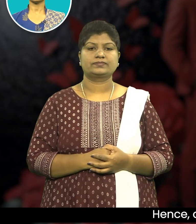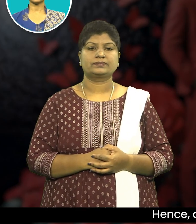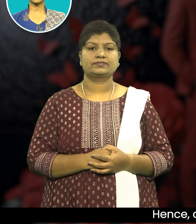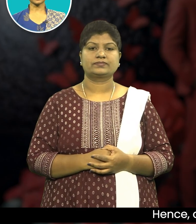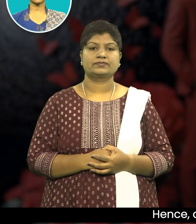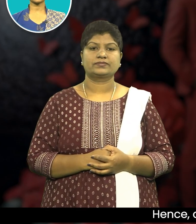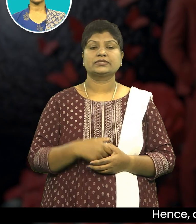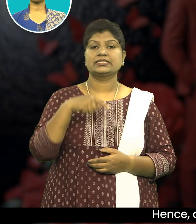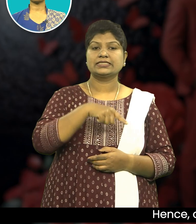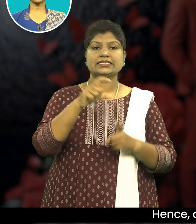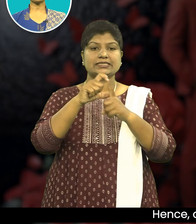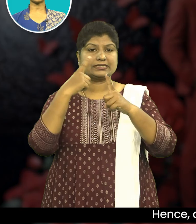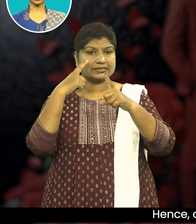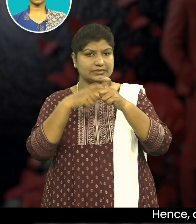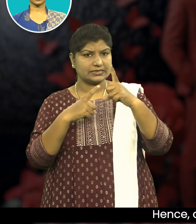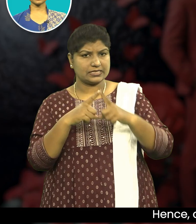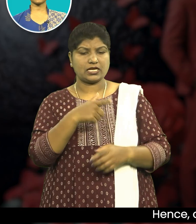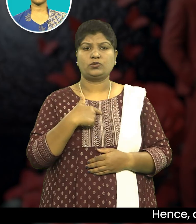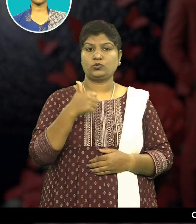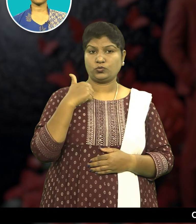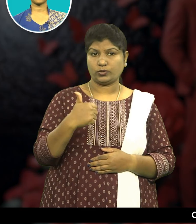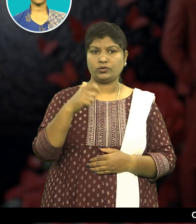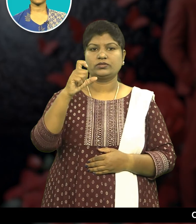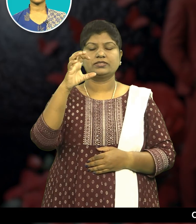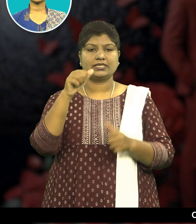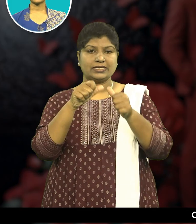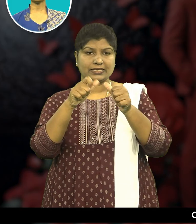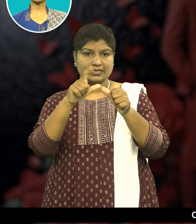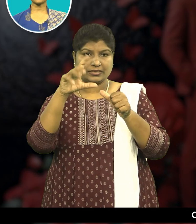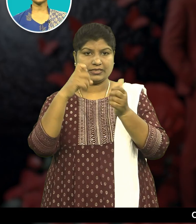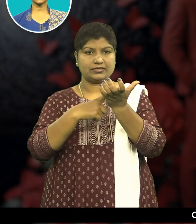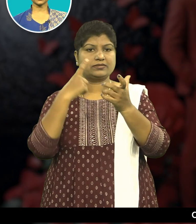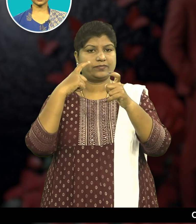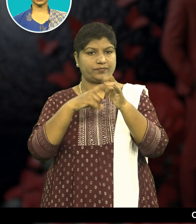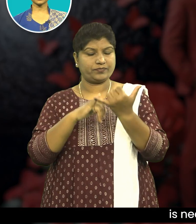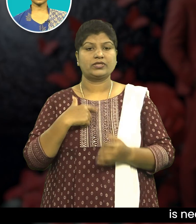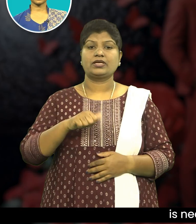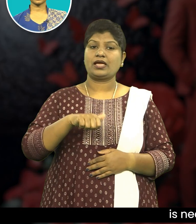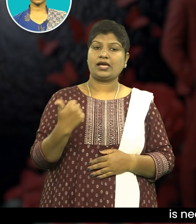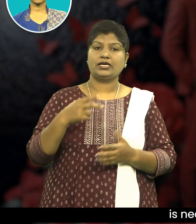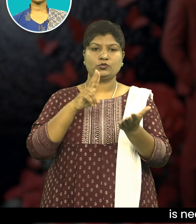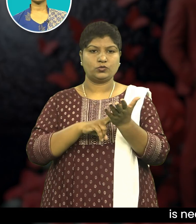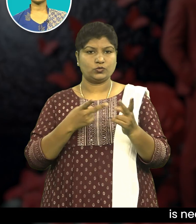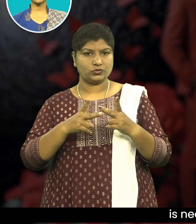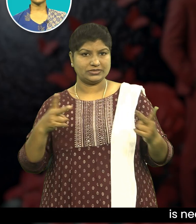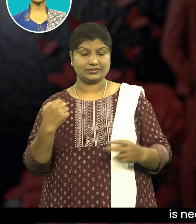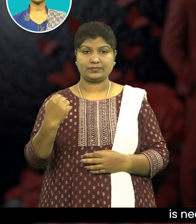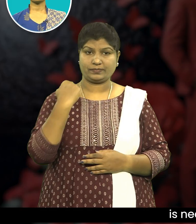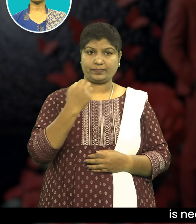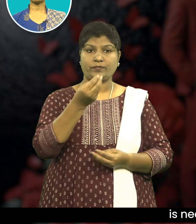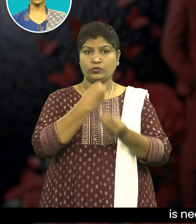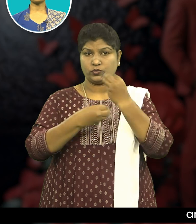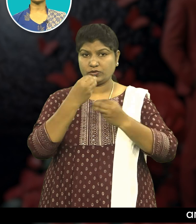Hence, a diet with proper calories and other nutrients is